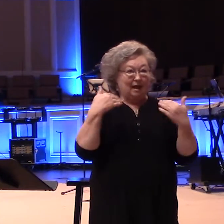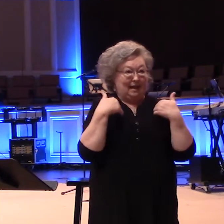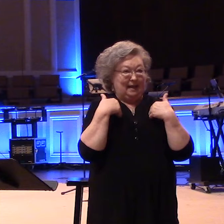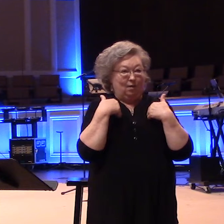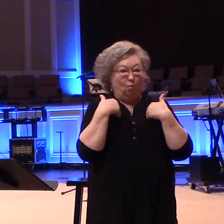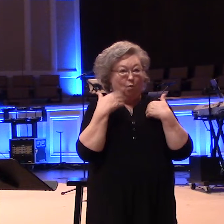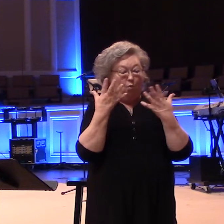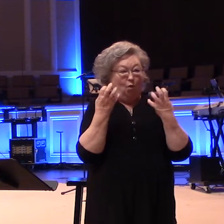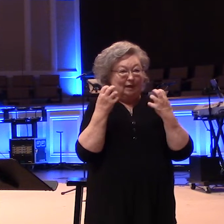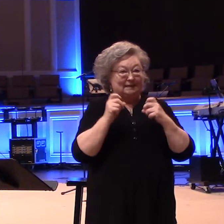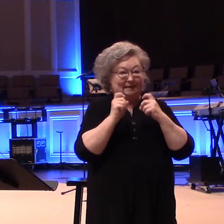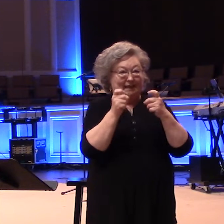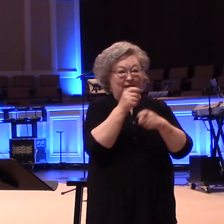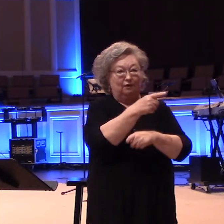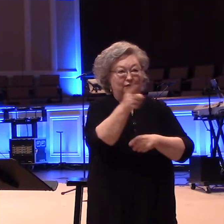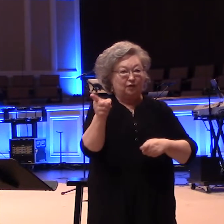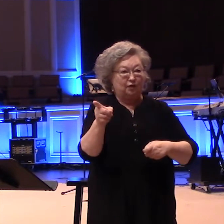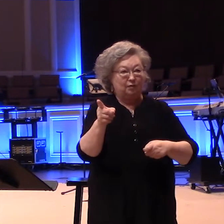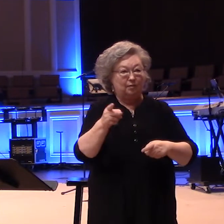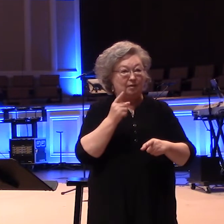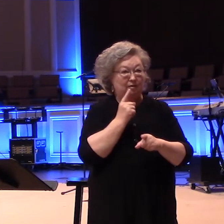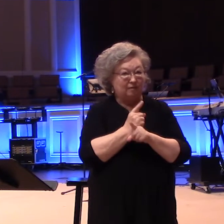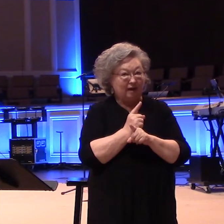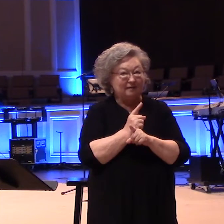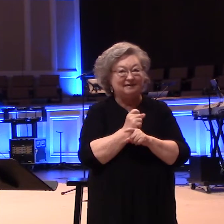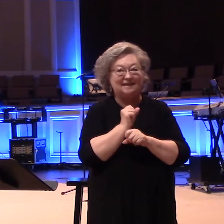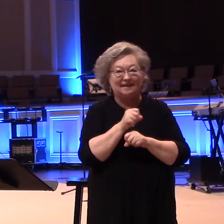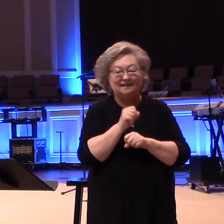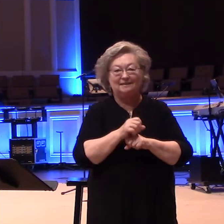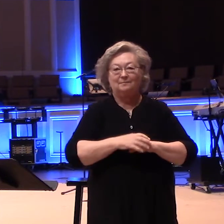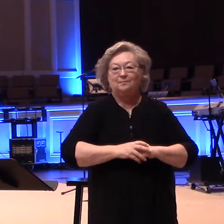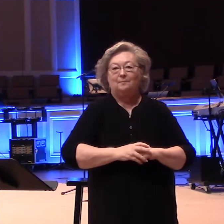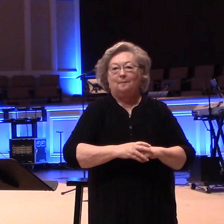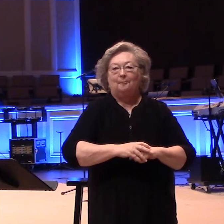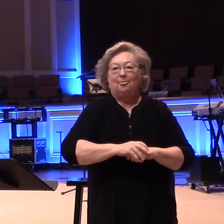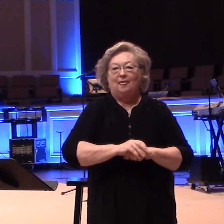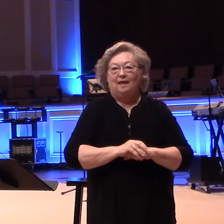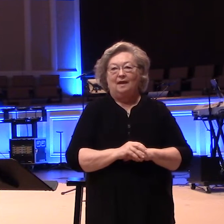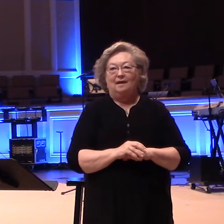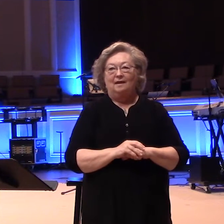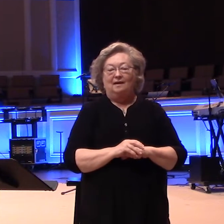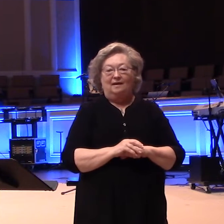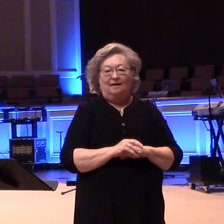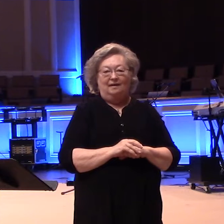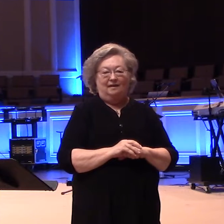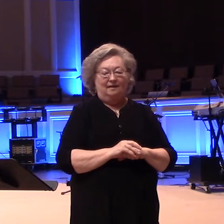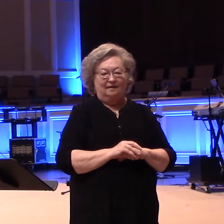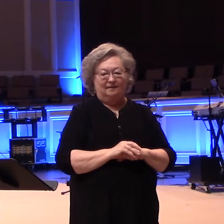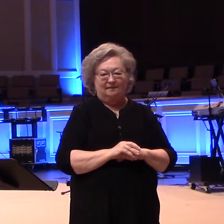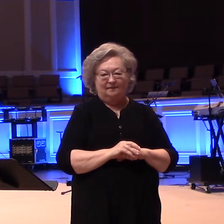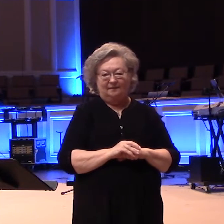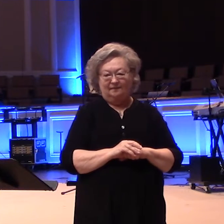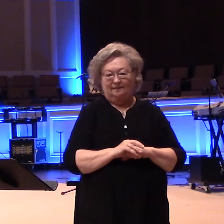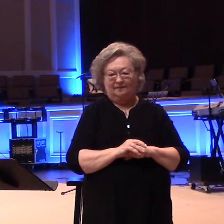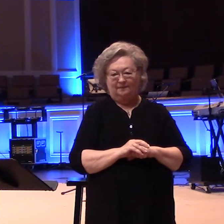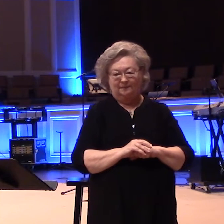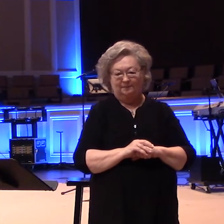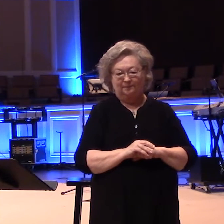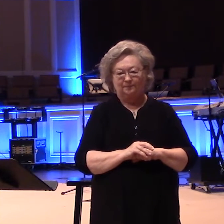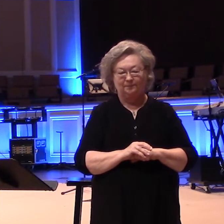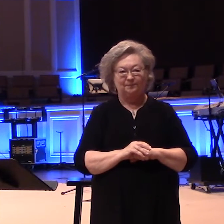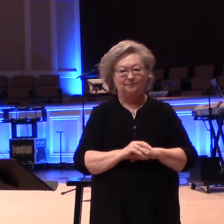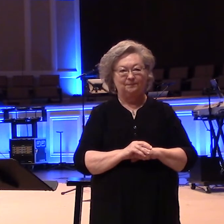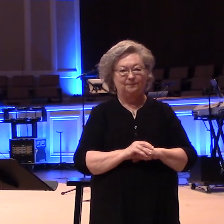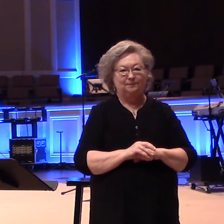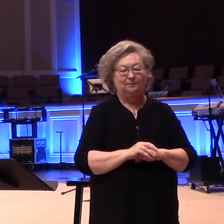I think we ought to give that a try. In fact, I'm kind of tired. You're probably kind of tired of having what you want for you. We've also tried that out. It's no